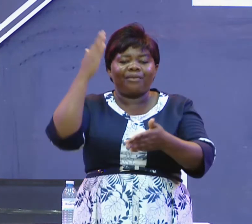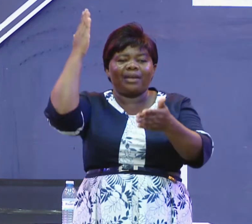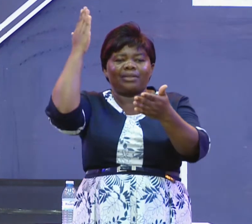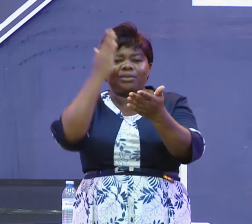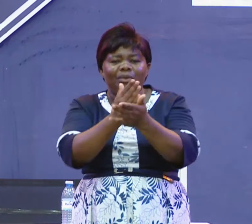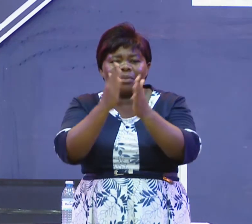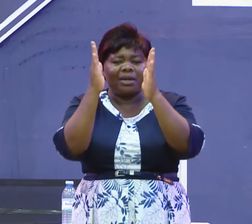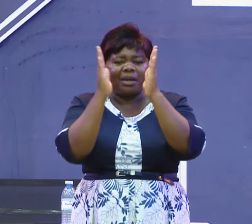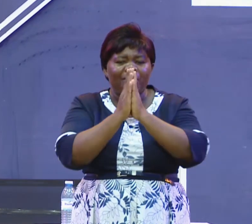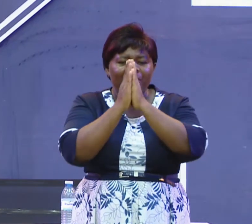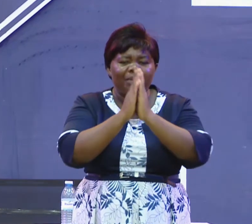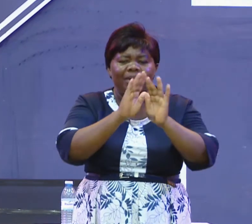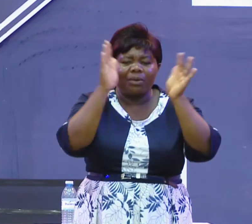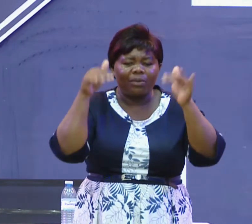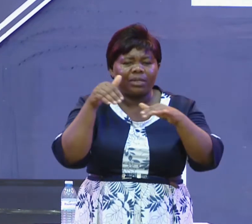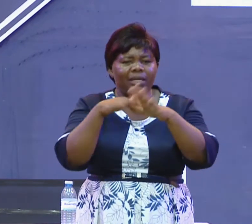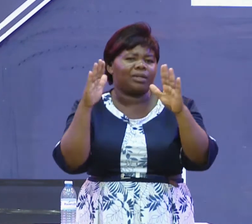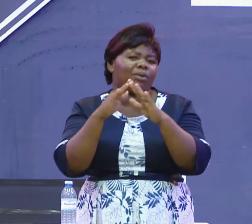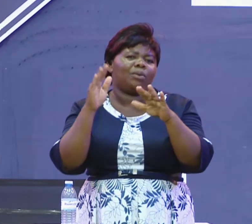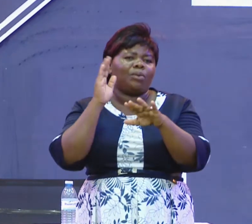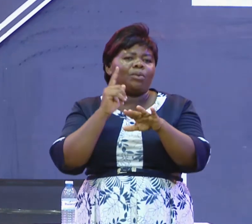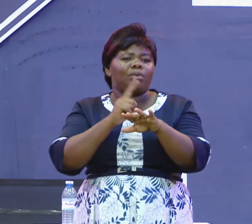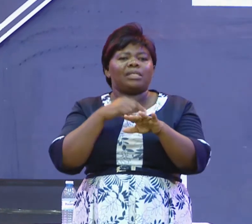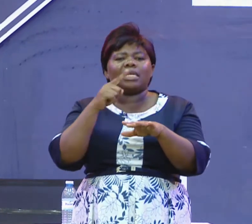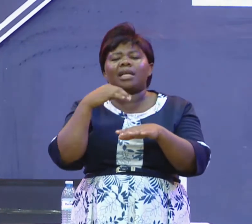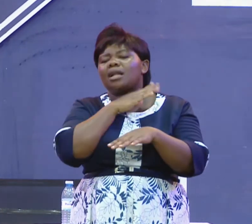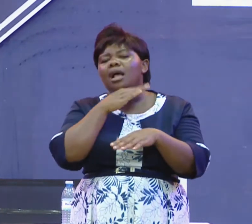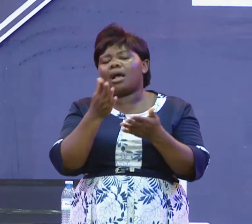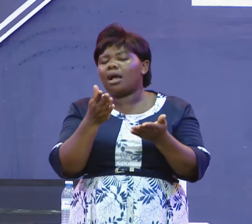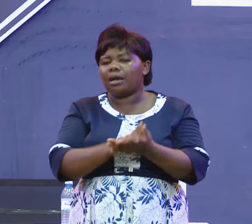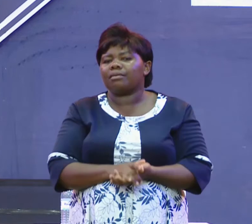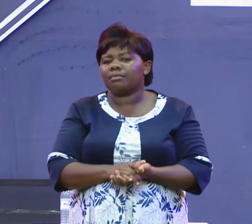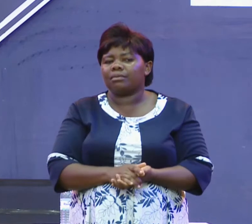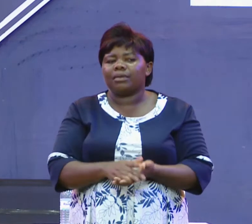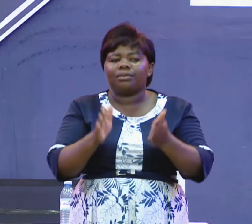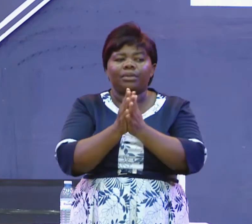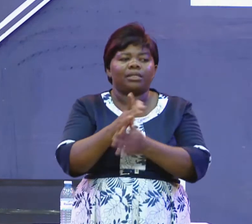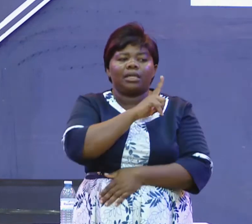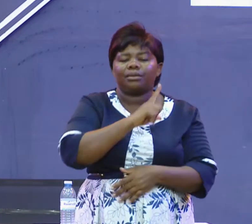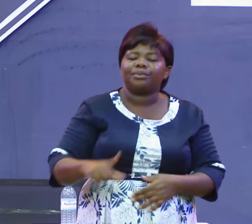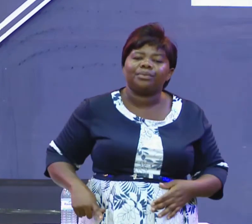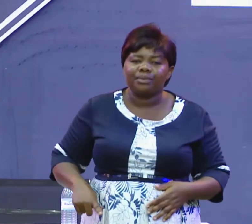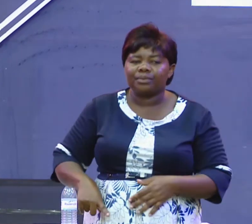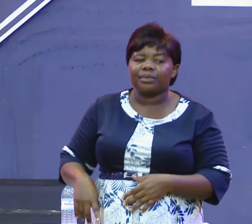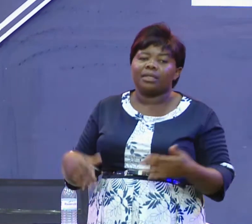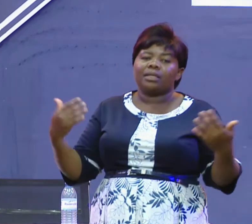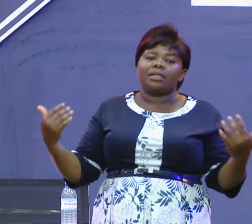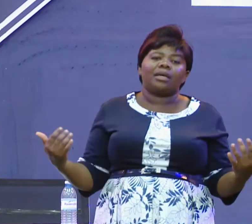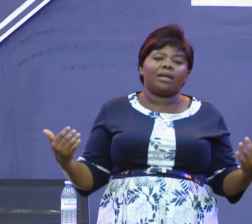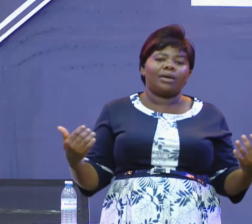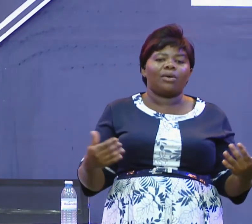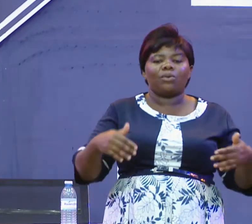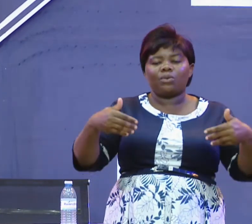There is no way he can quench off the fire in your house saying that you are shouting for him. Praise the Lord. So,